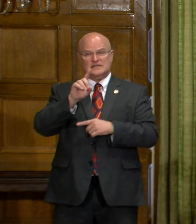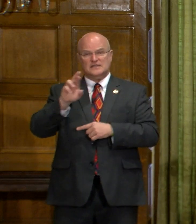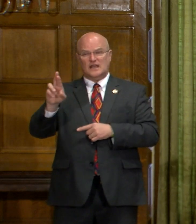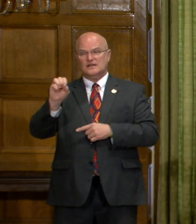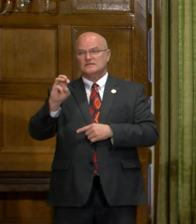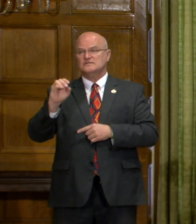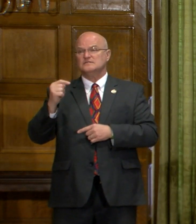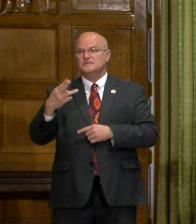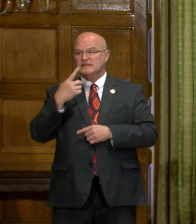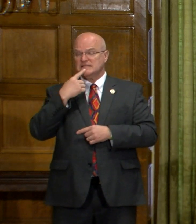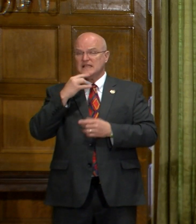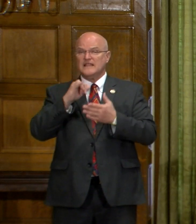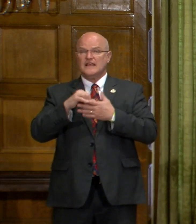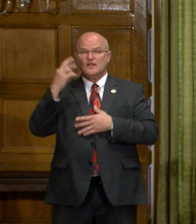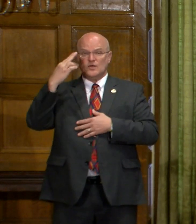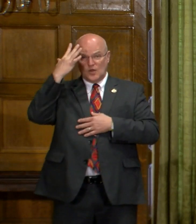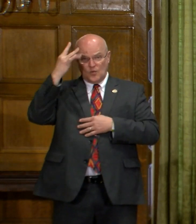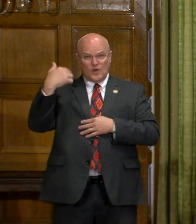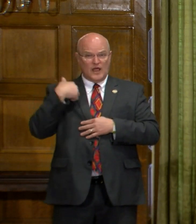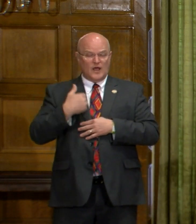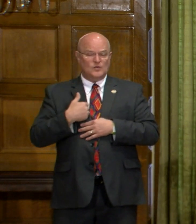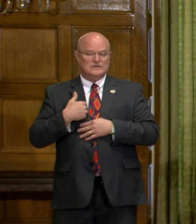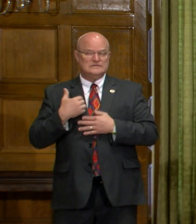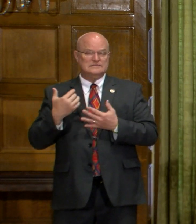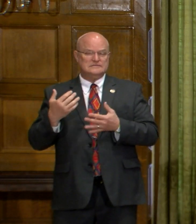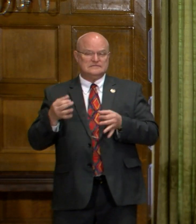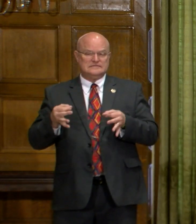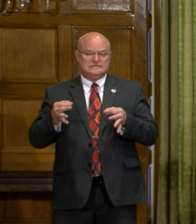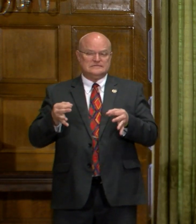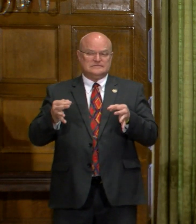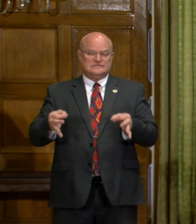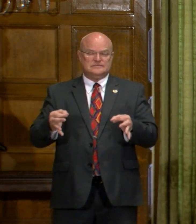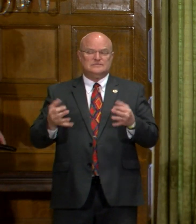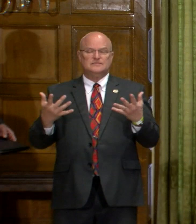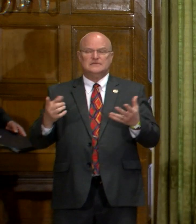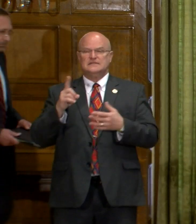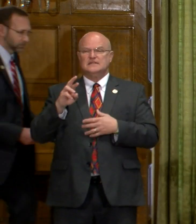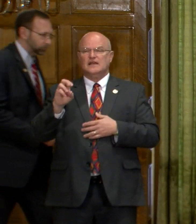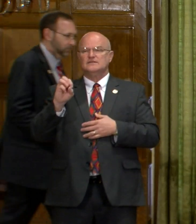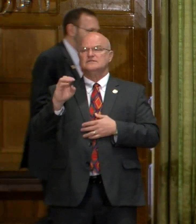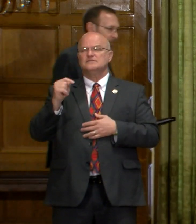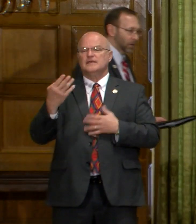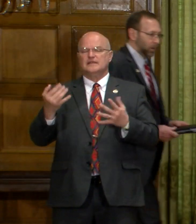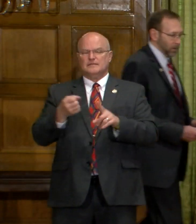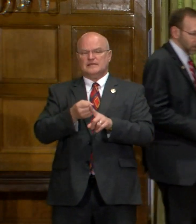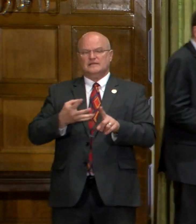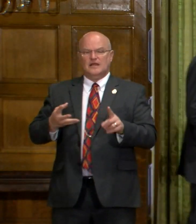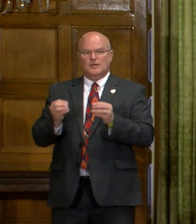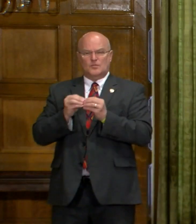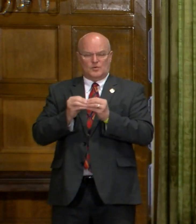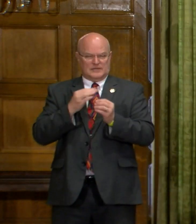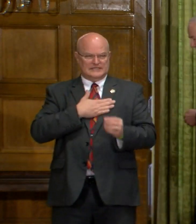out, and that's the reason we're hesitating about them. But why don't you elaborate, Dr. Smith?